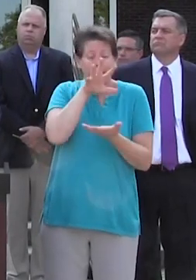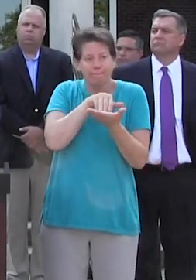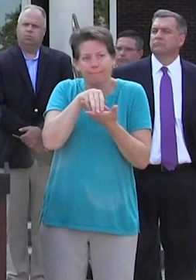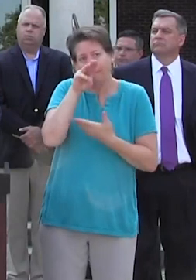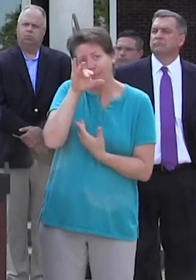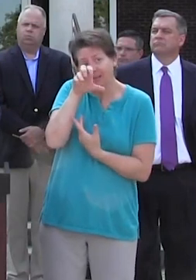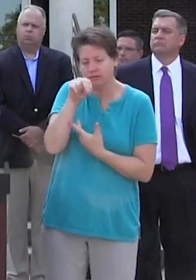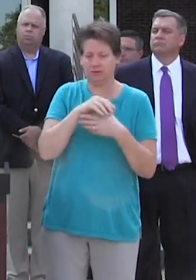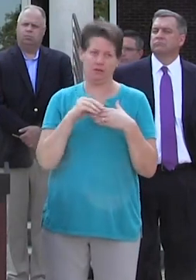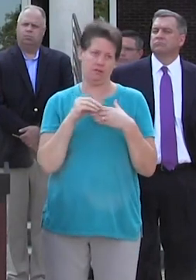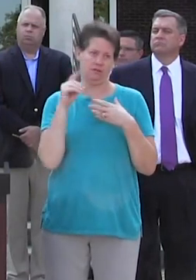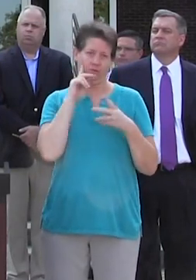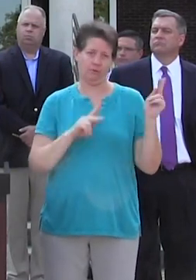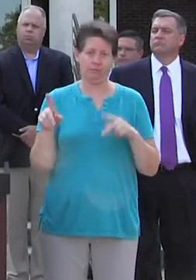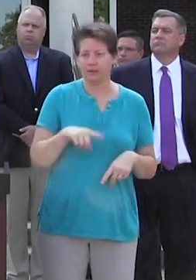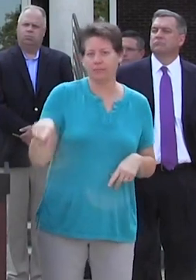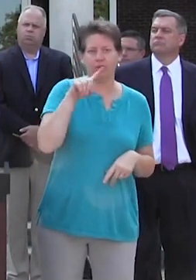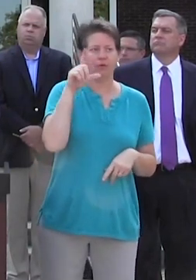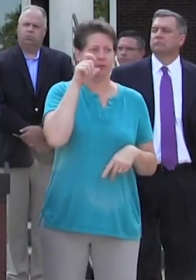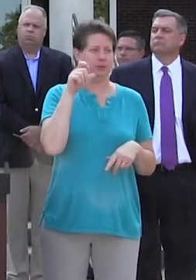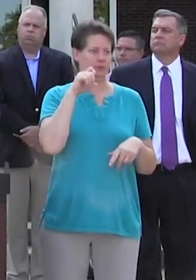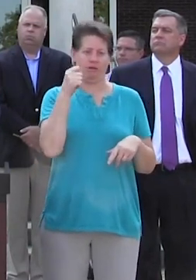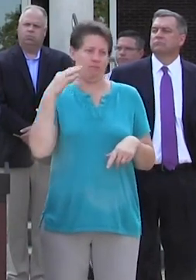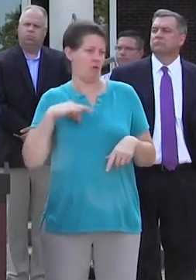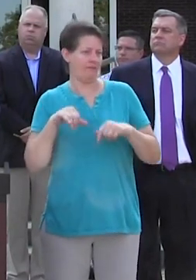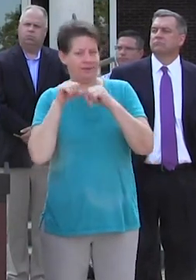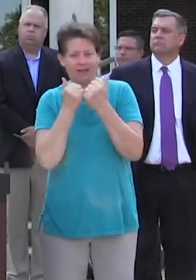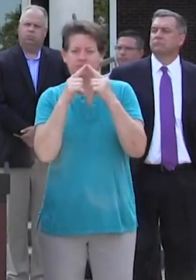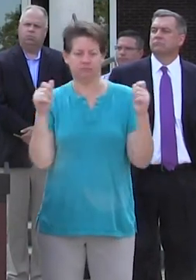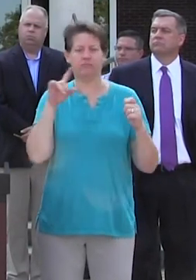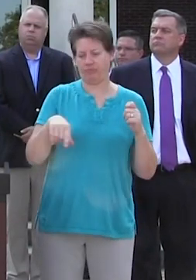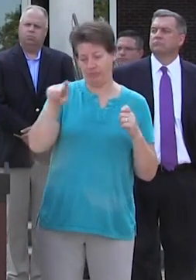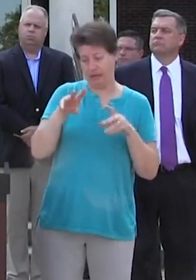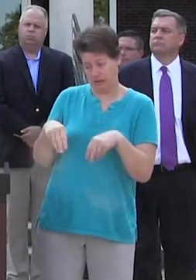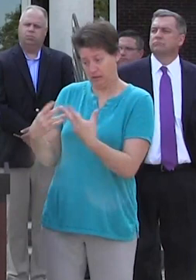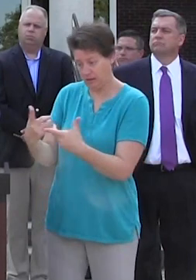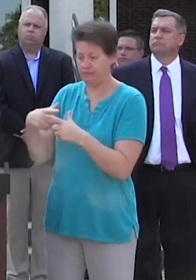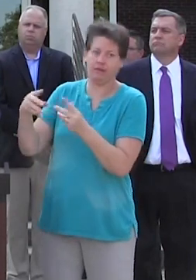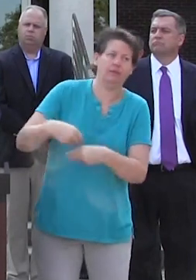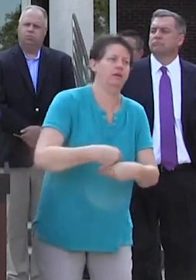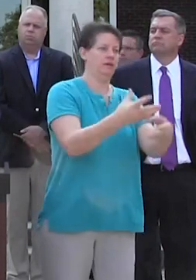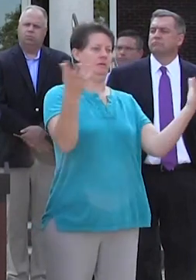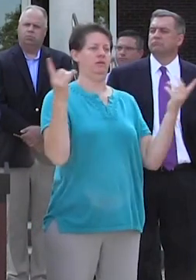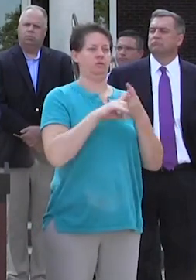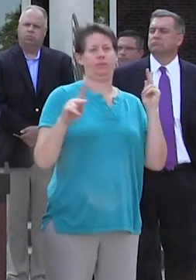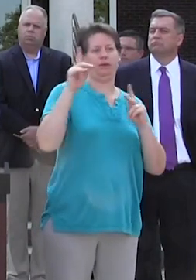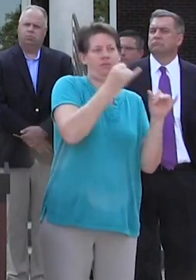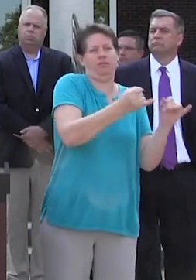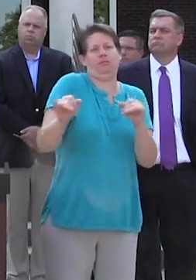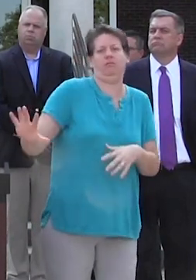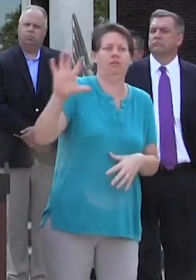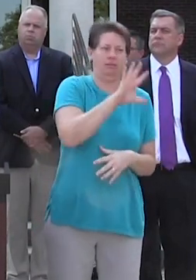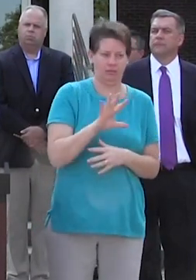relief to non-profits in our state. And of course, then that in turn goes to the people themselves.